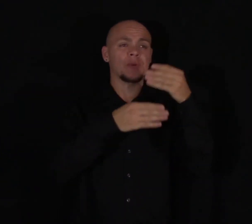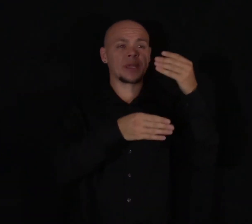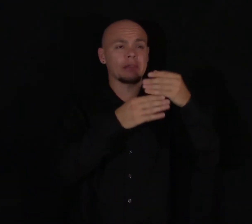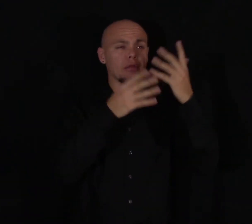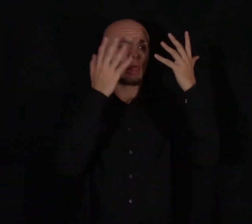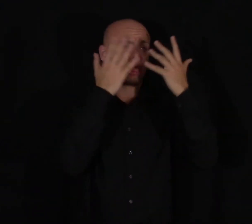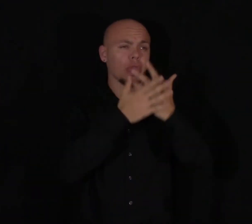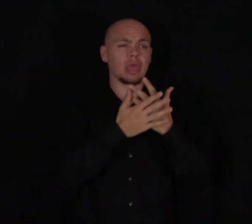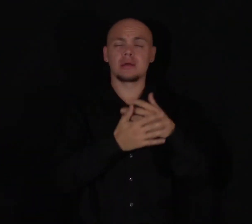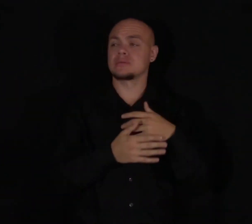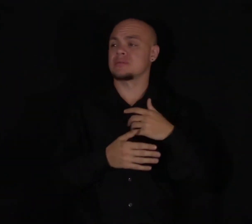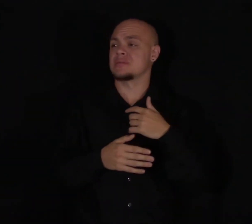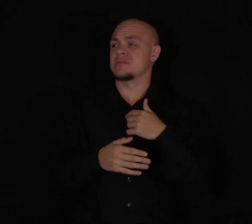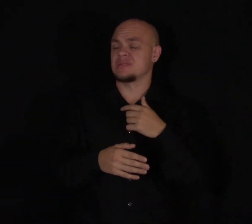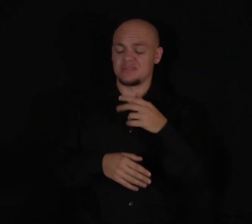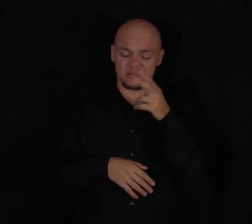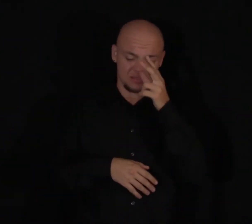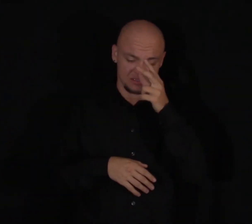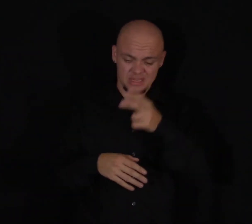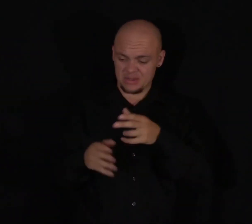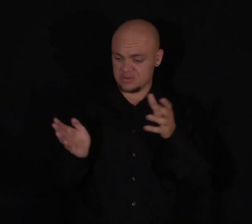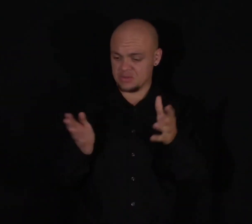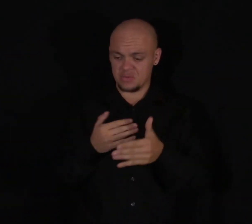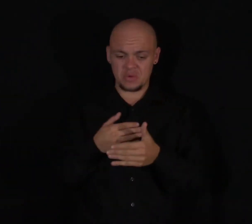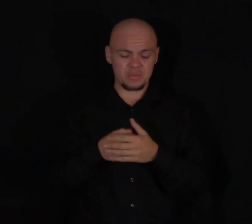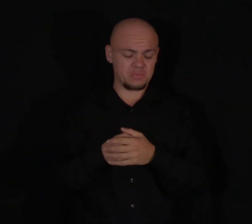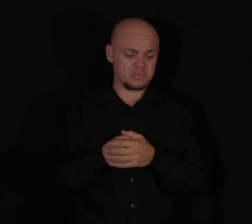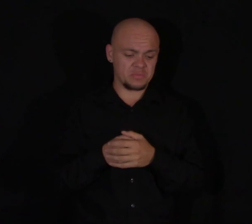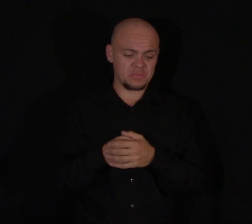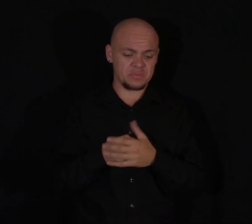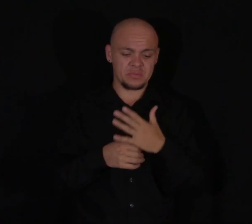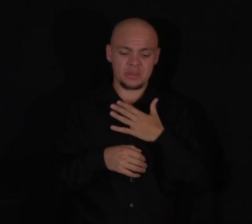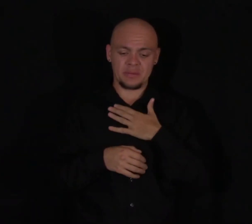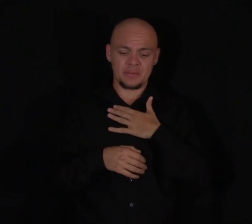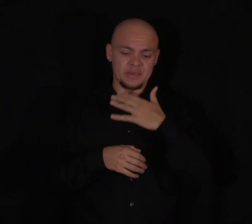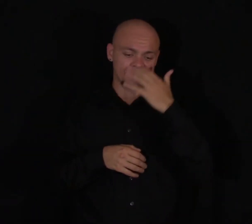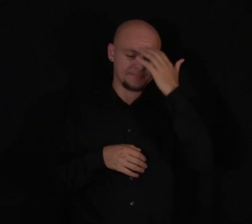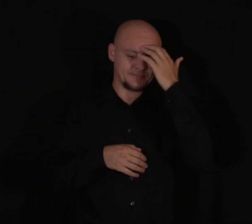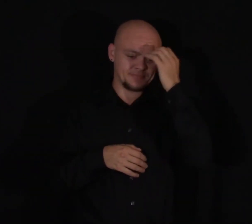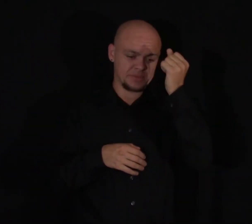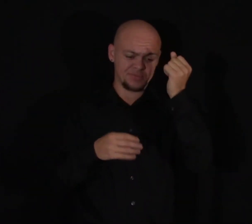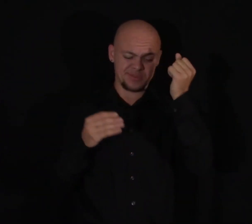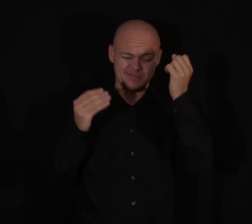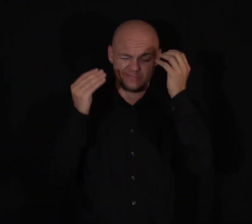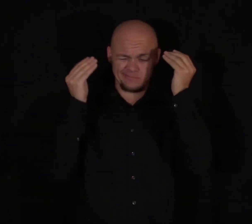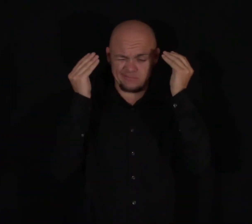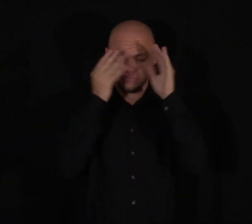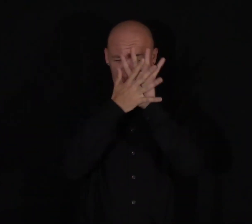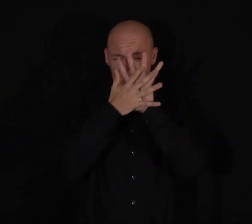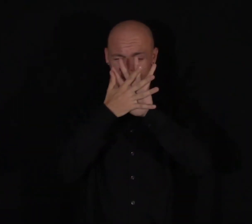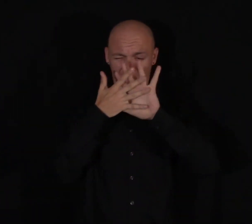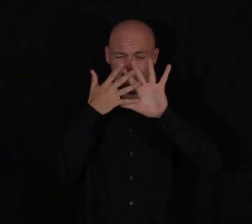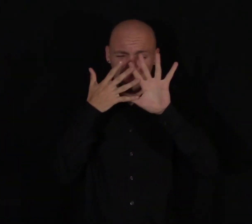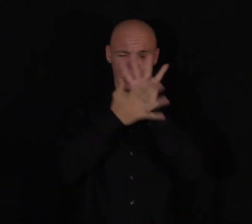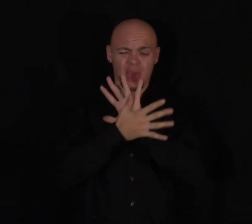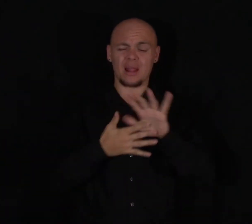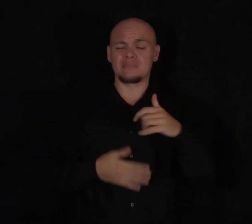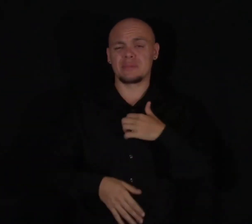which I was, all flashed across my memory, and I groaned bitterly. The